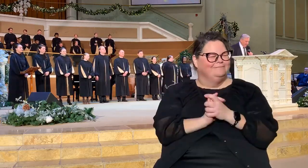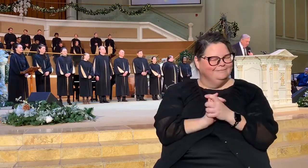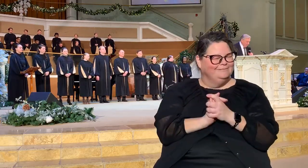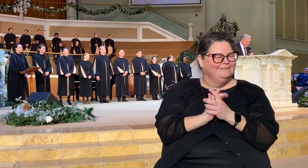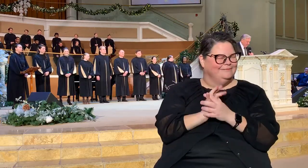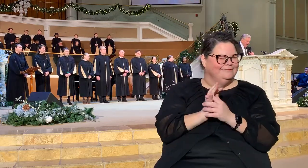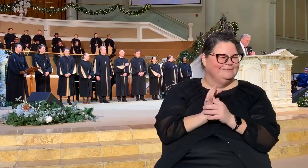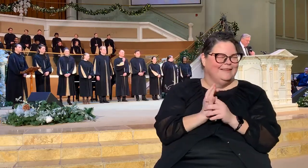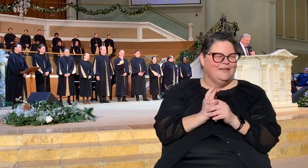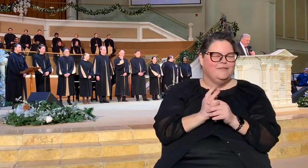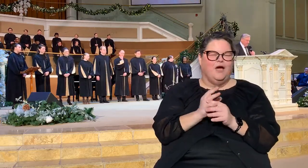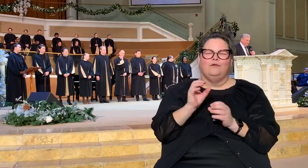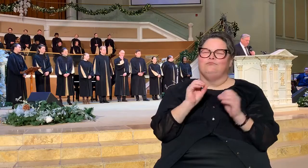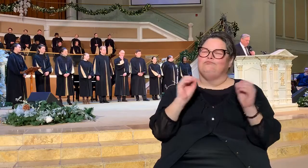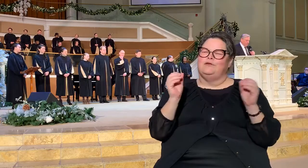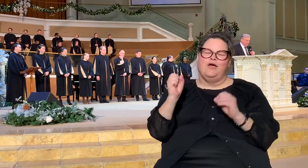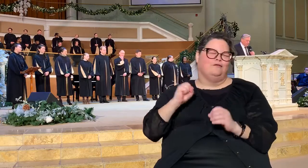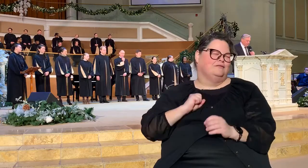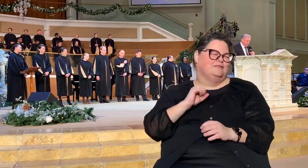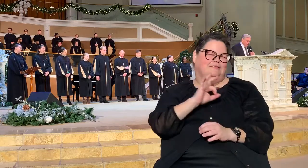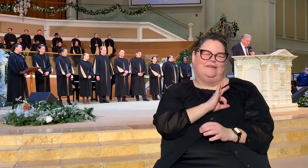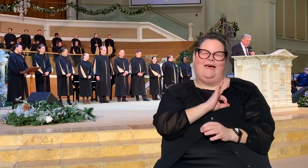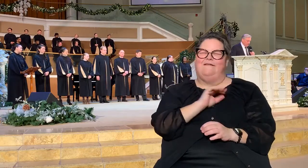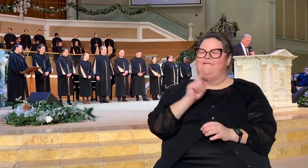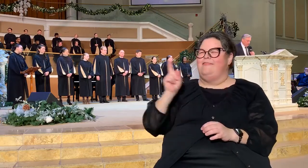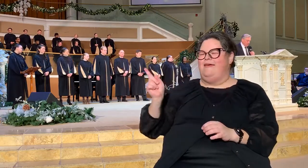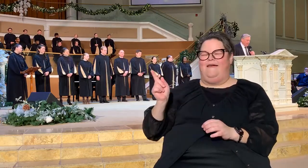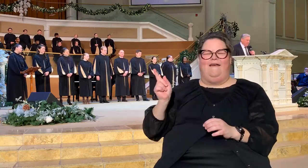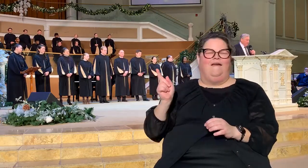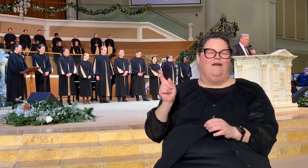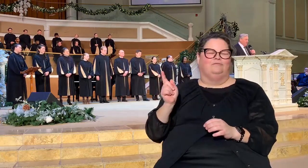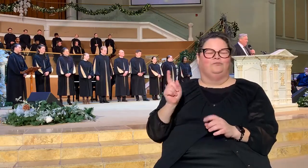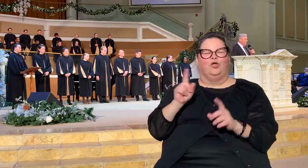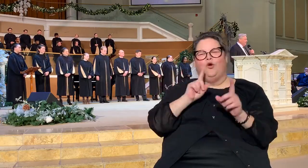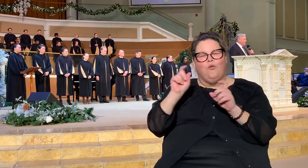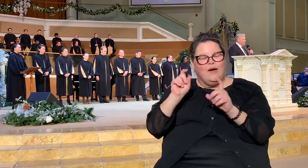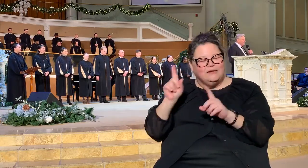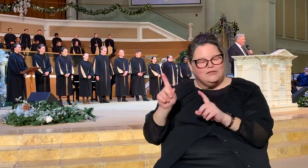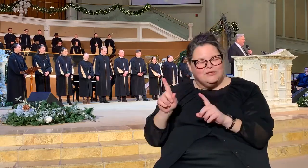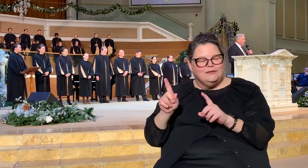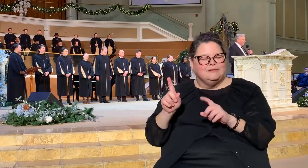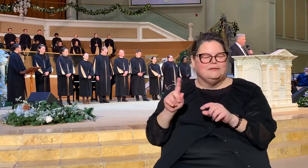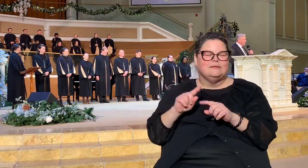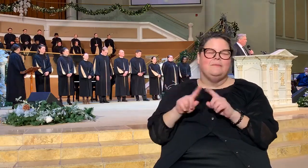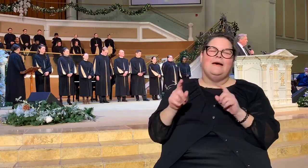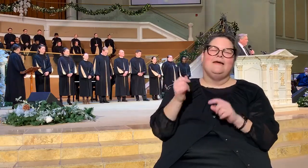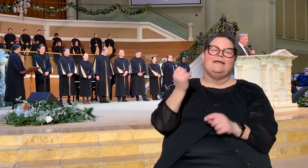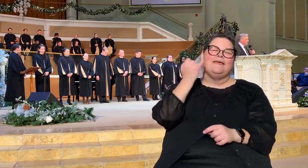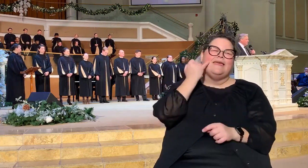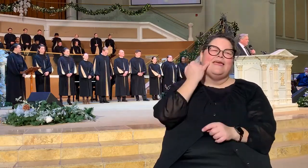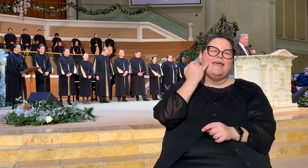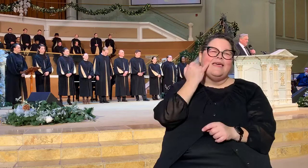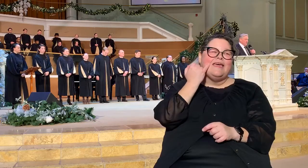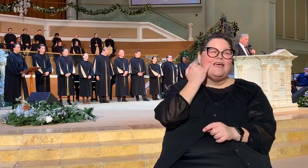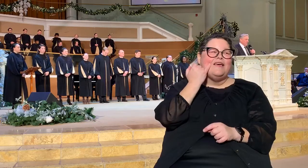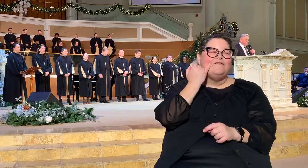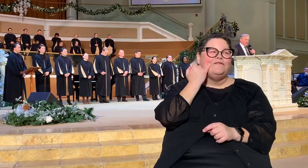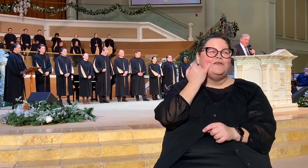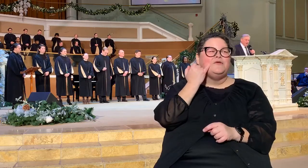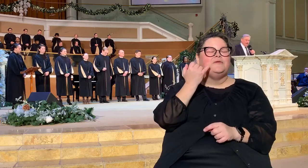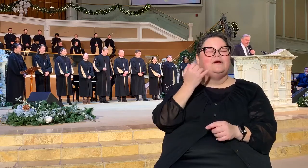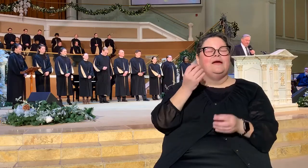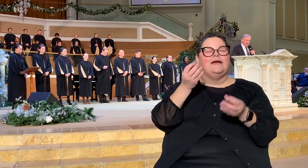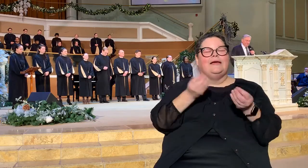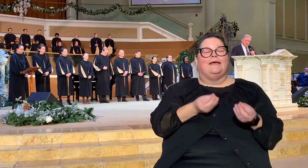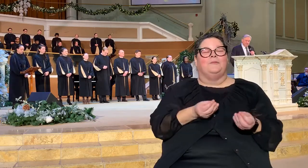And there won't be staff there to field questions or concerns for that period of time. But if you take your cares to Jesus, what a